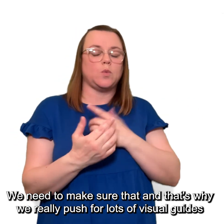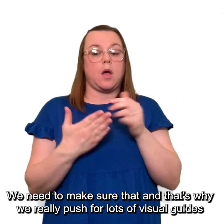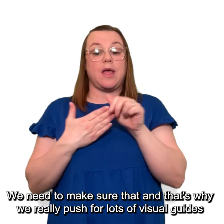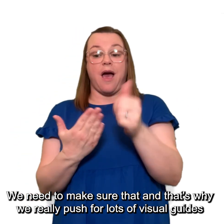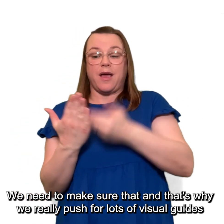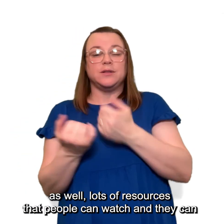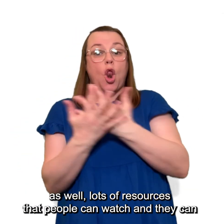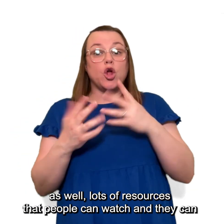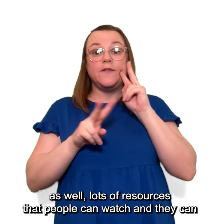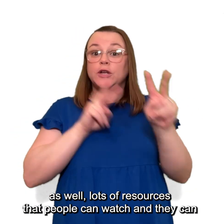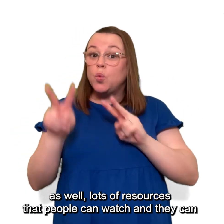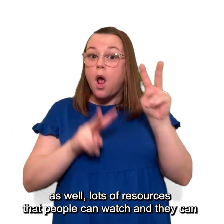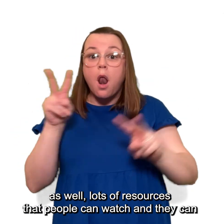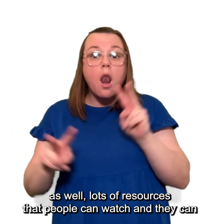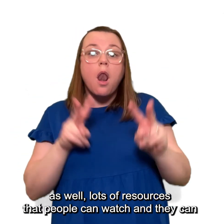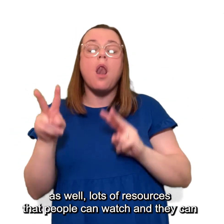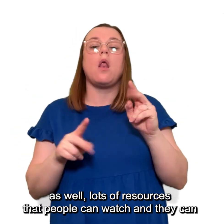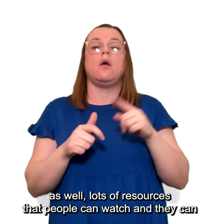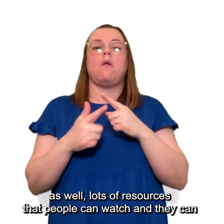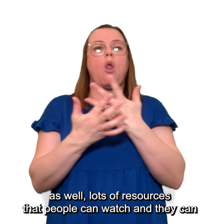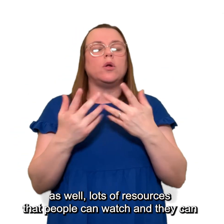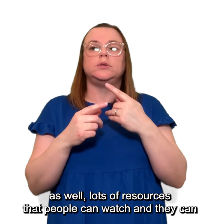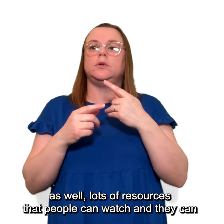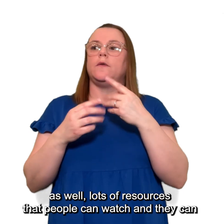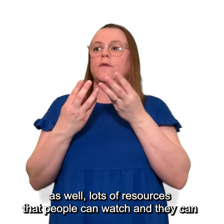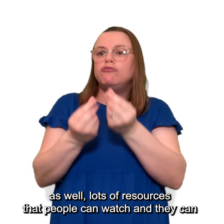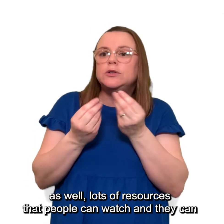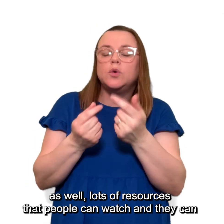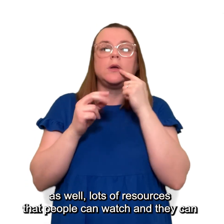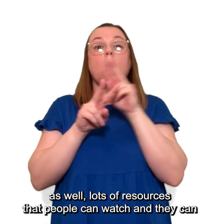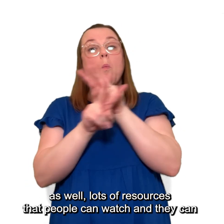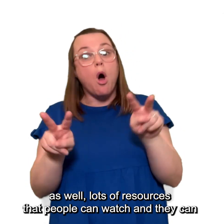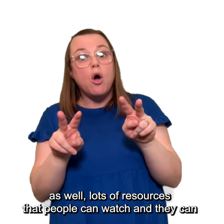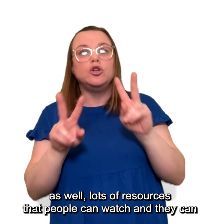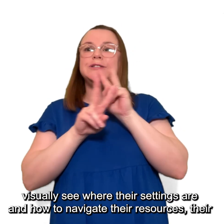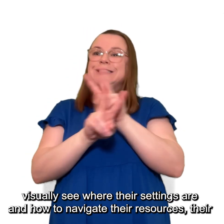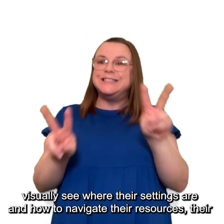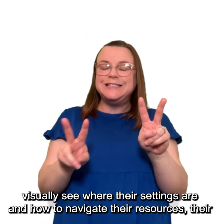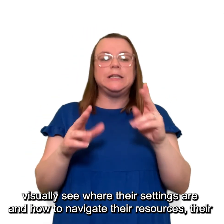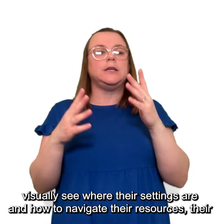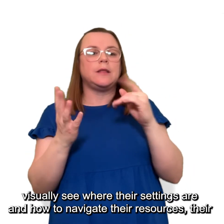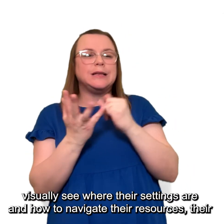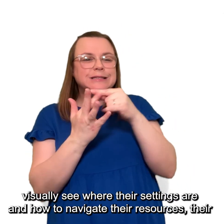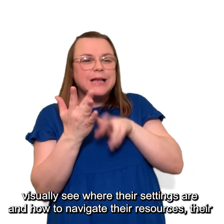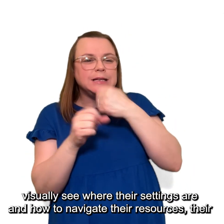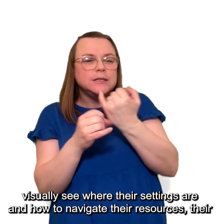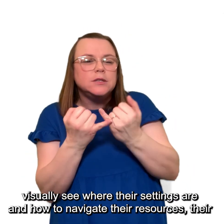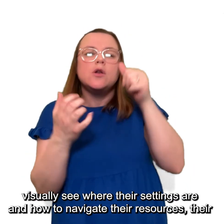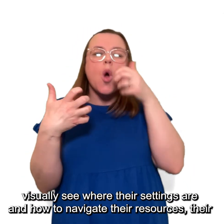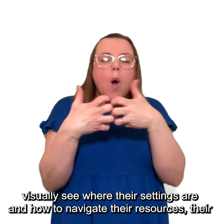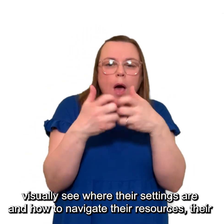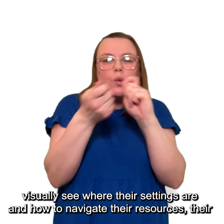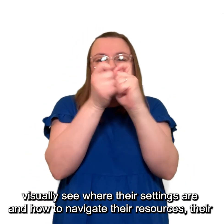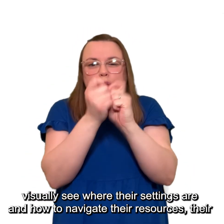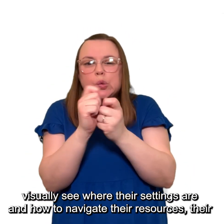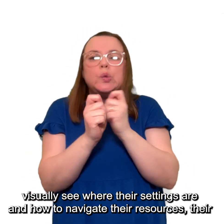of visual guides as well, lots of resources that people can watch and they can visually see where their settings are and how to